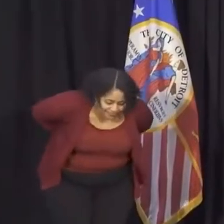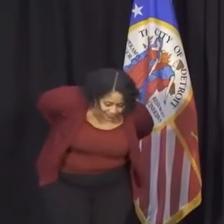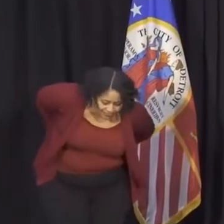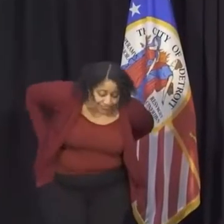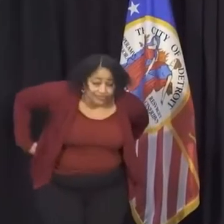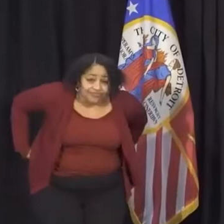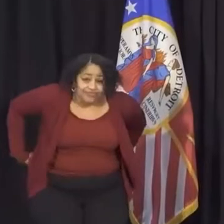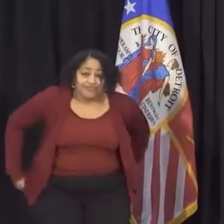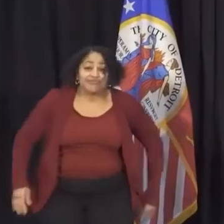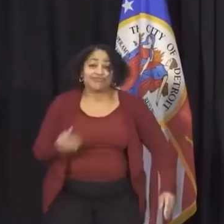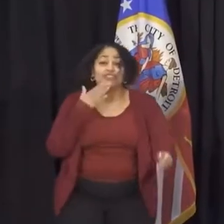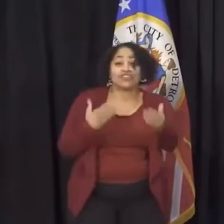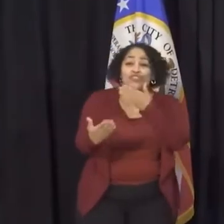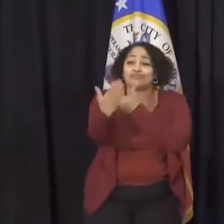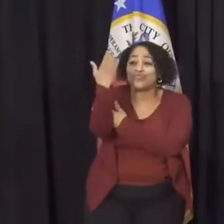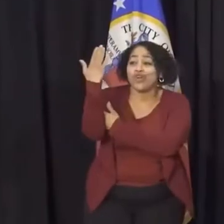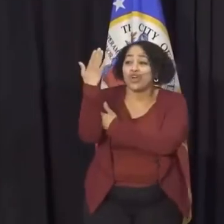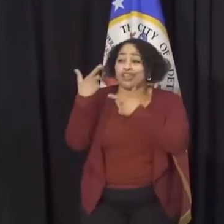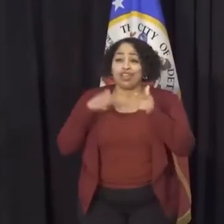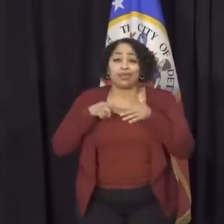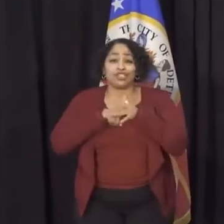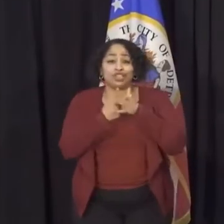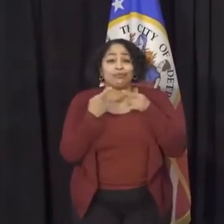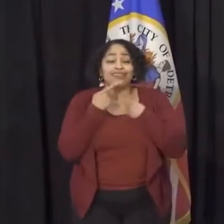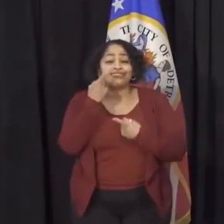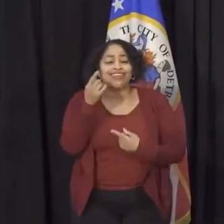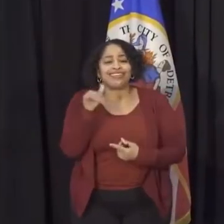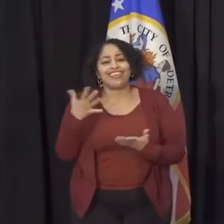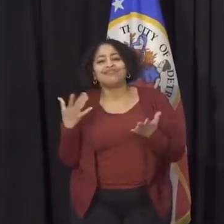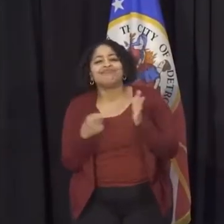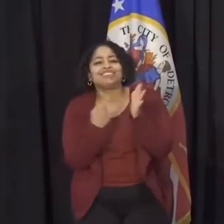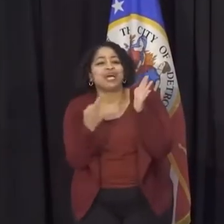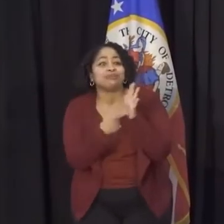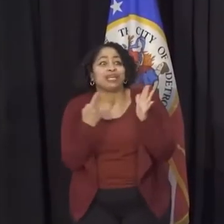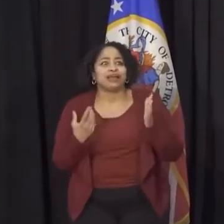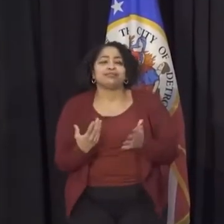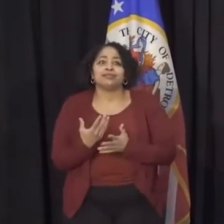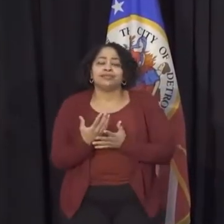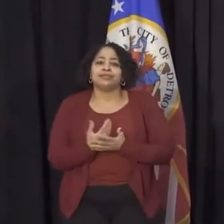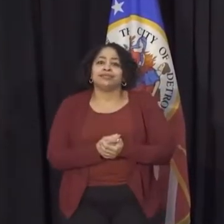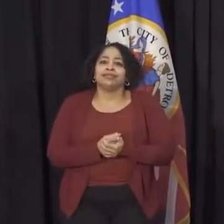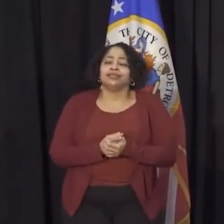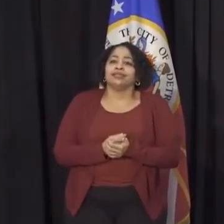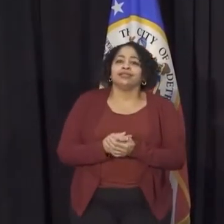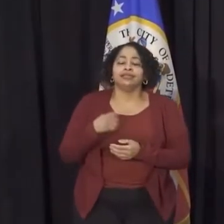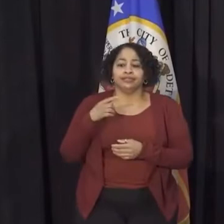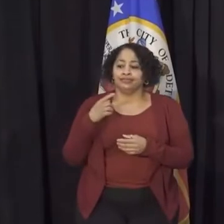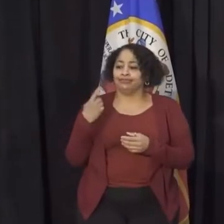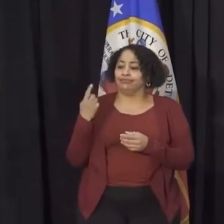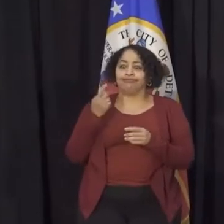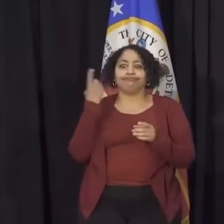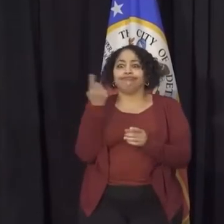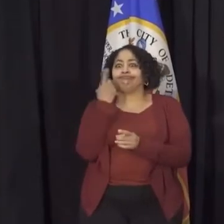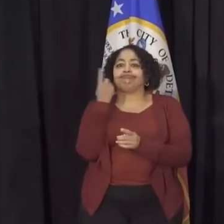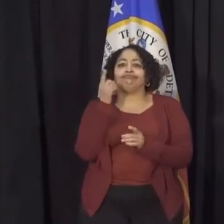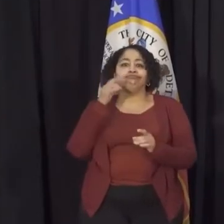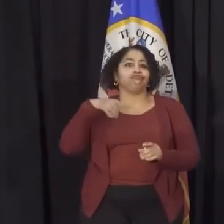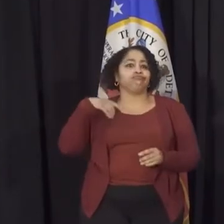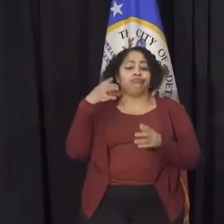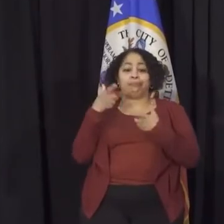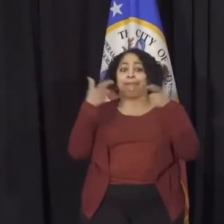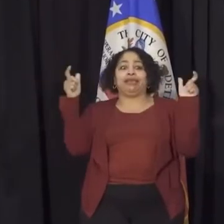Well, good morning. And let me start by saying that sometimes an extraordinary human crisis like